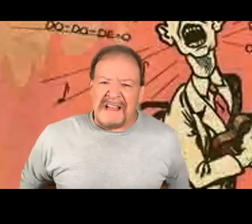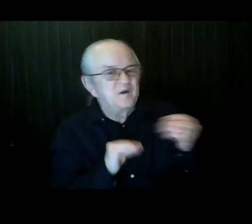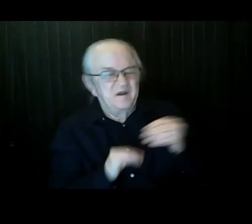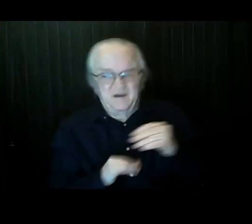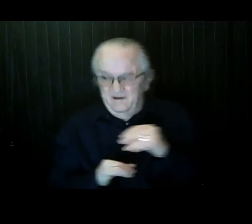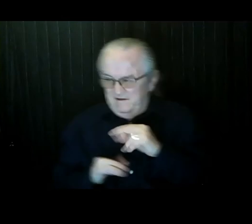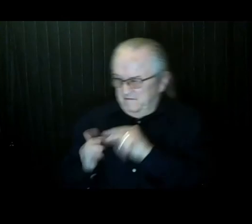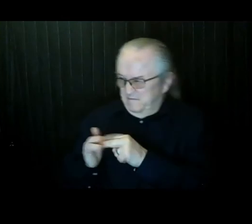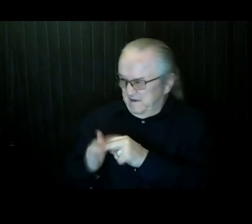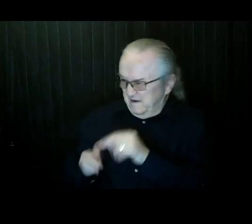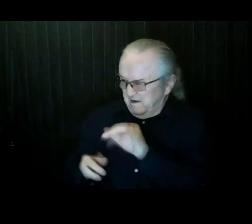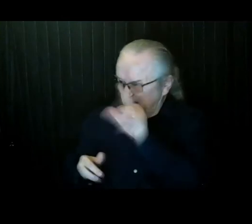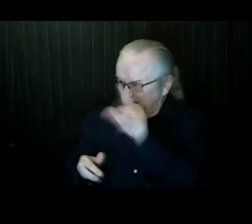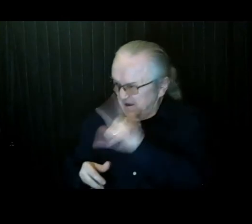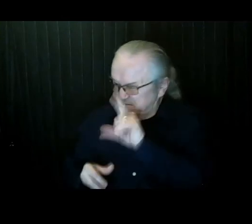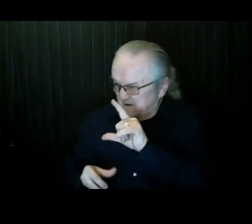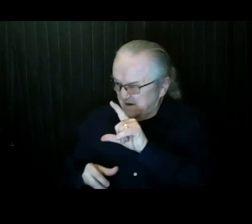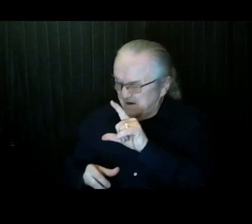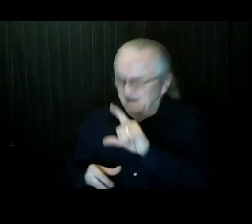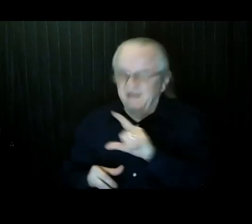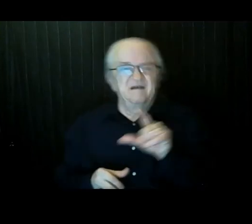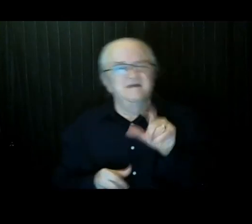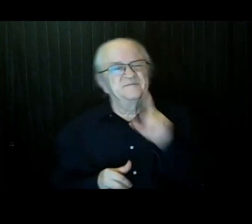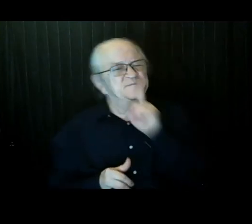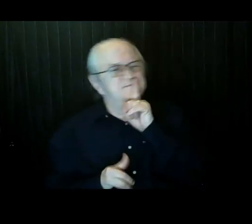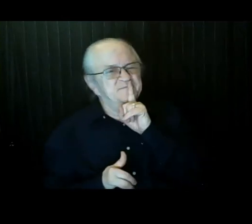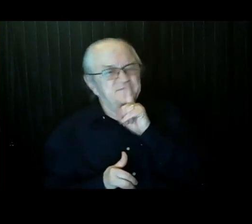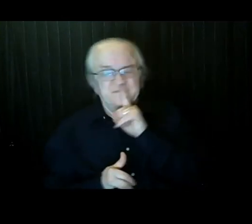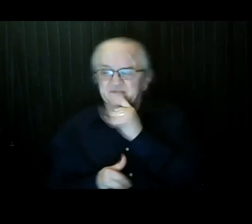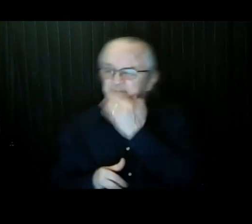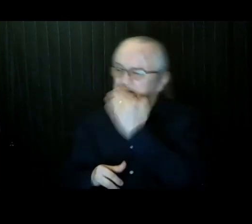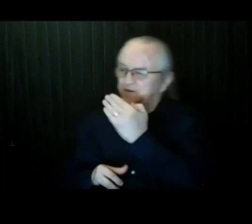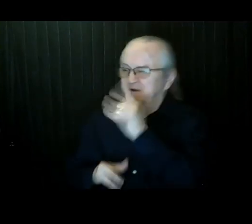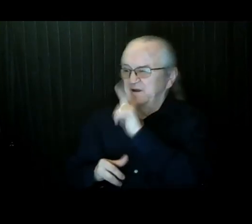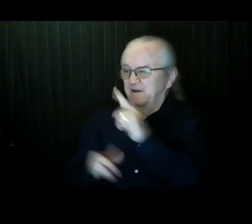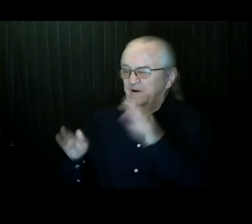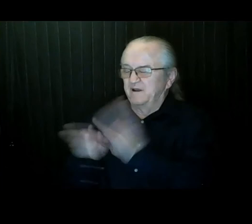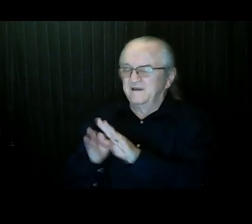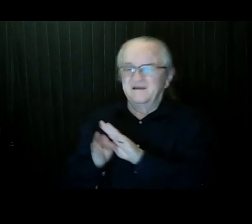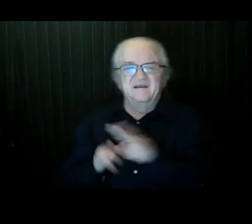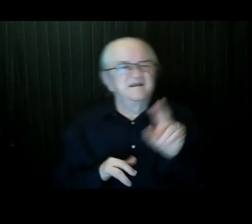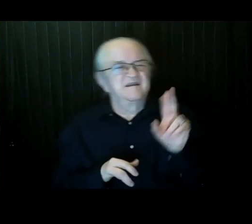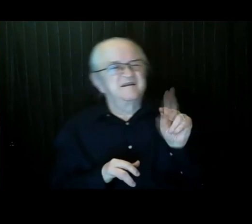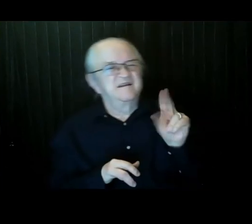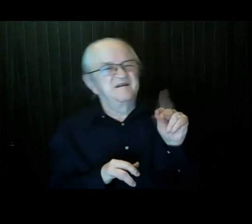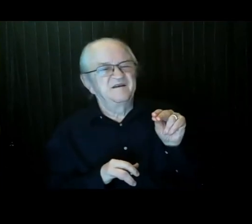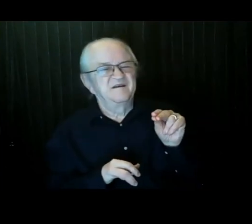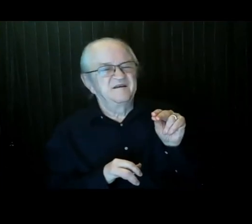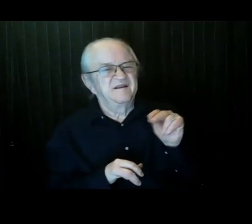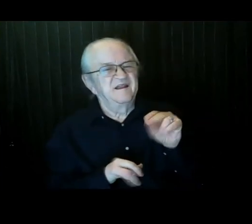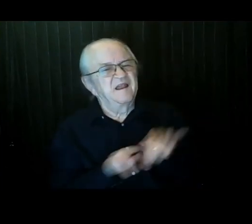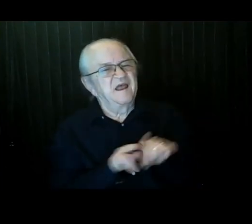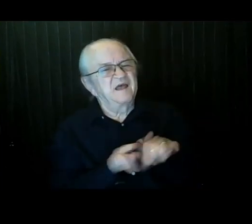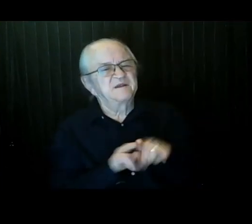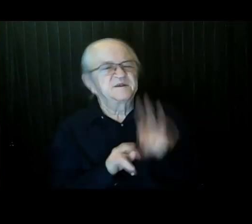mean like the library? And I said, no. And he said, well, that's good, because the library's closed. I said, no, I'm talking like spoken word, you know, for adults.